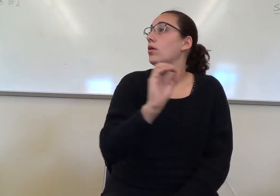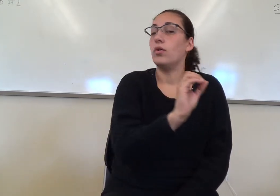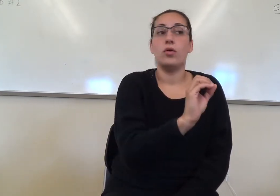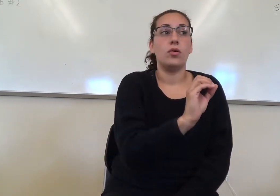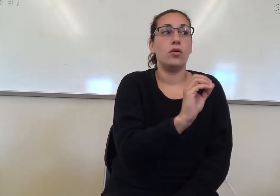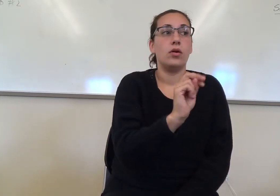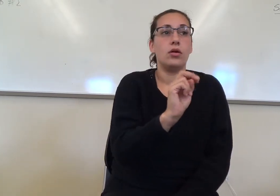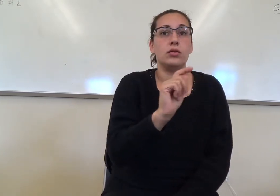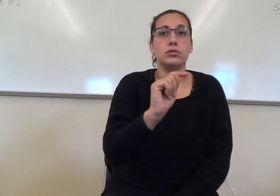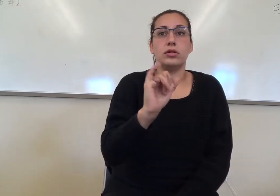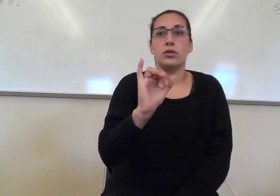Ontario, what's this one?